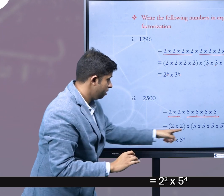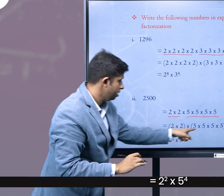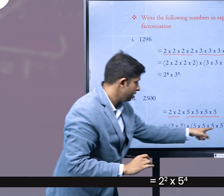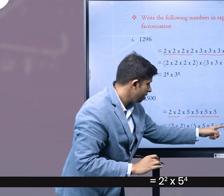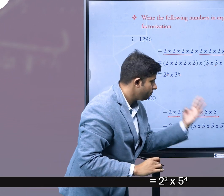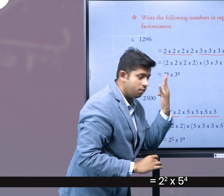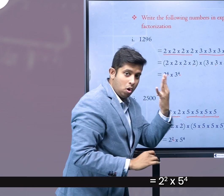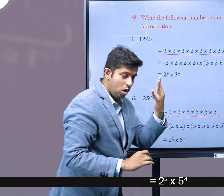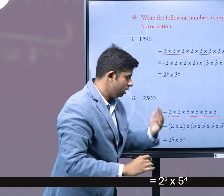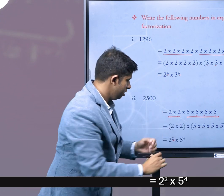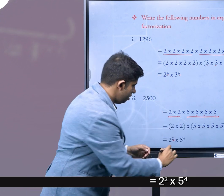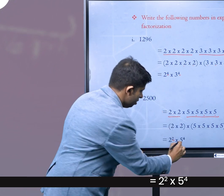into 5 to the power of 4.